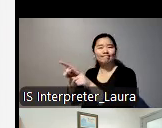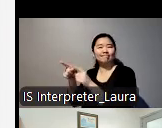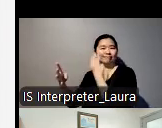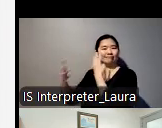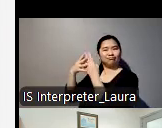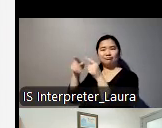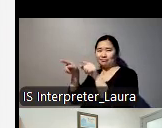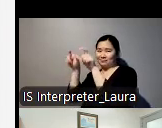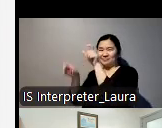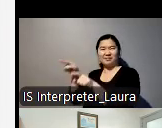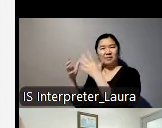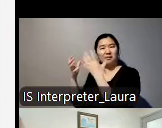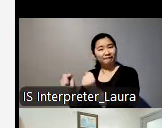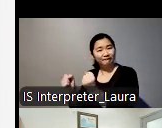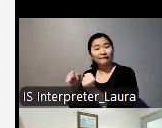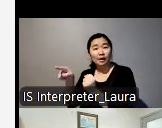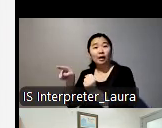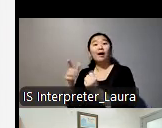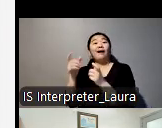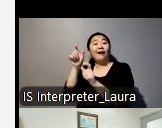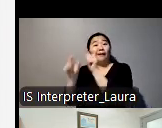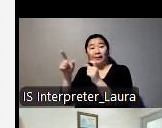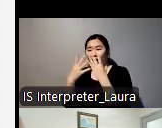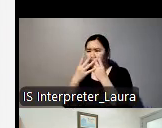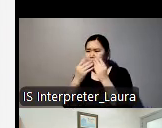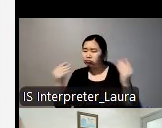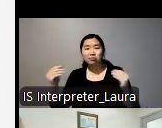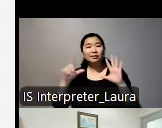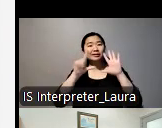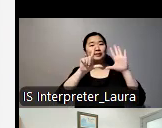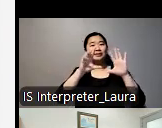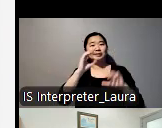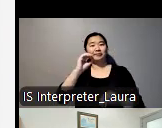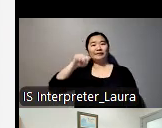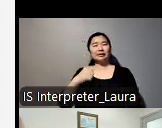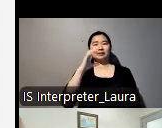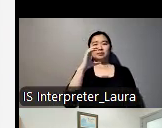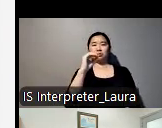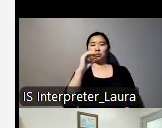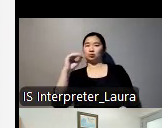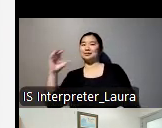Act of 1995, which has been enforced for 40 years in Korea.